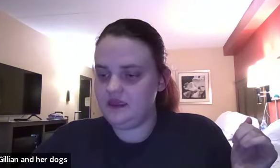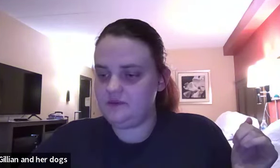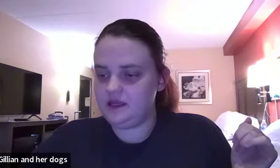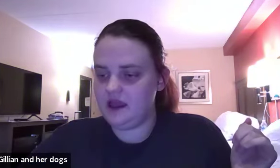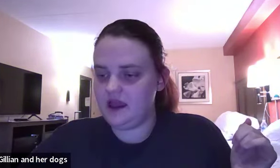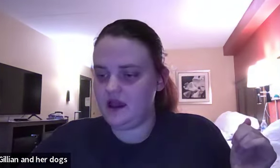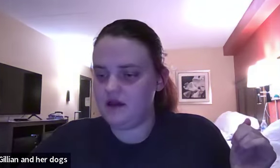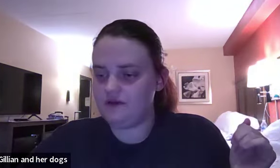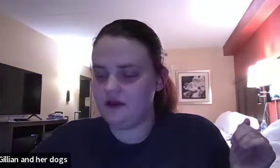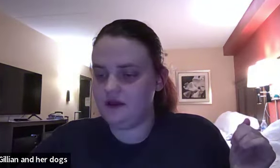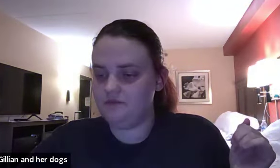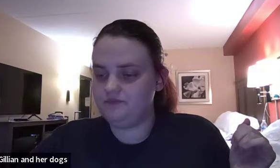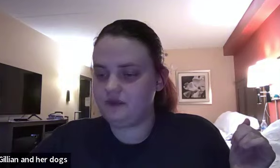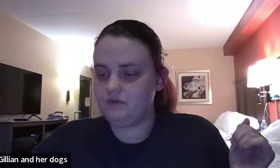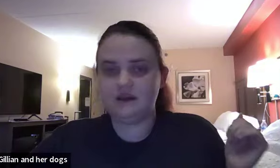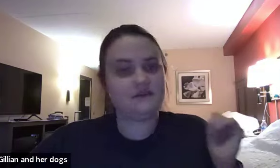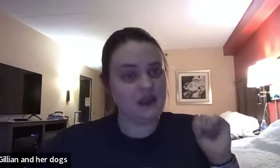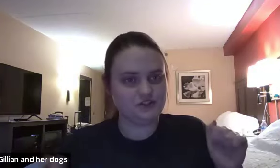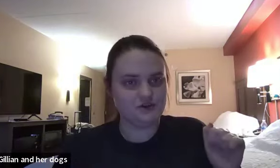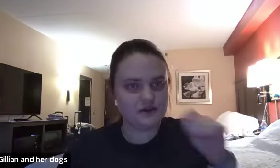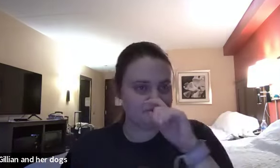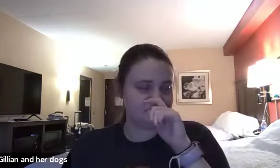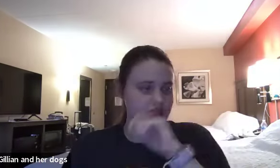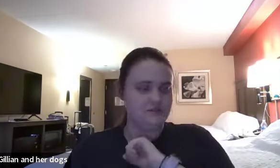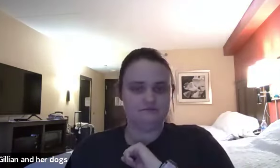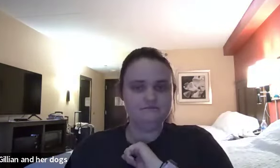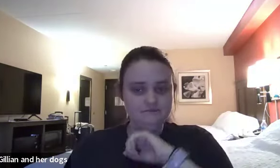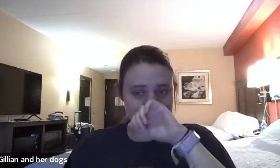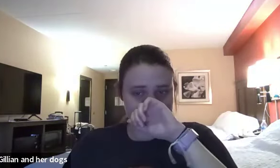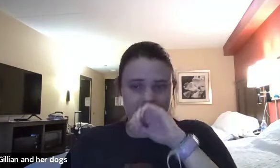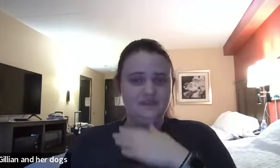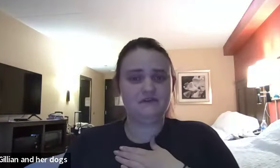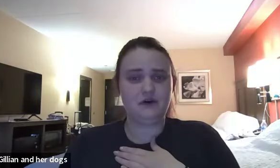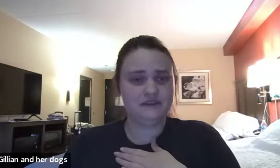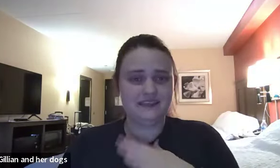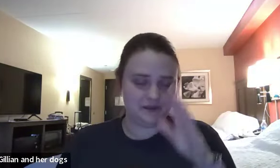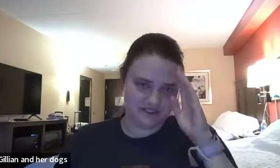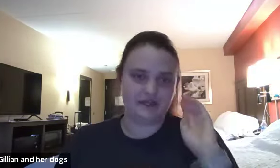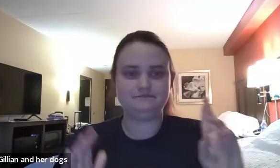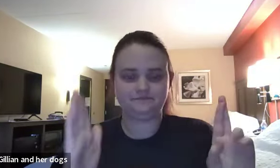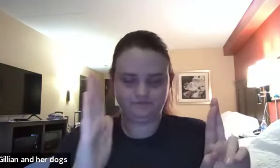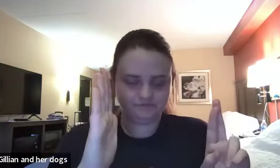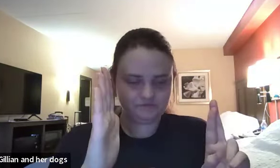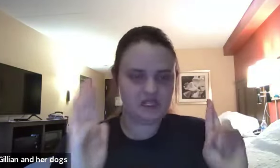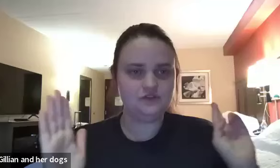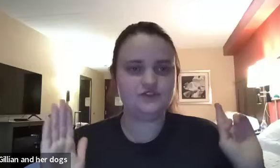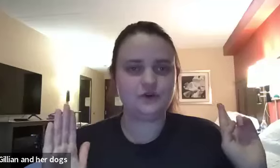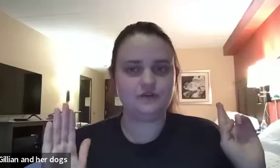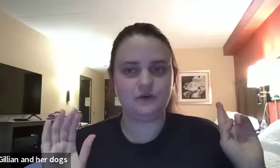Then we have, we're going to have astronaut. Excuse me. I have all these hiccups today. So